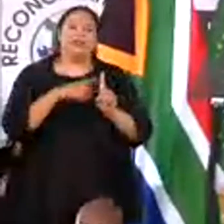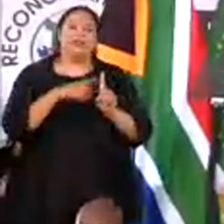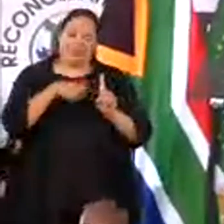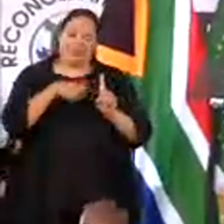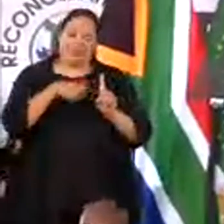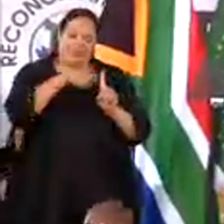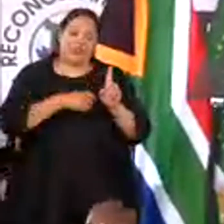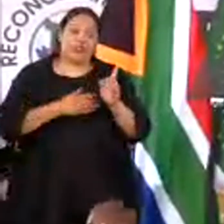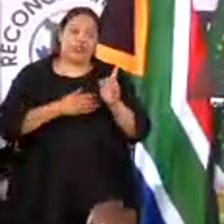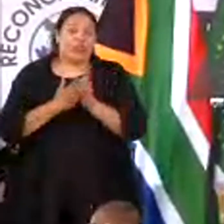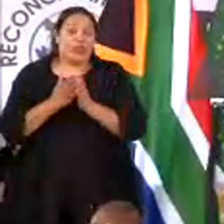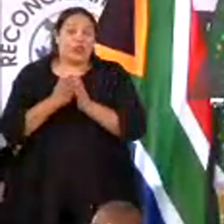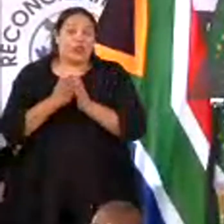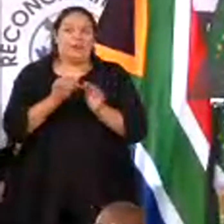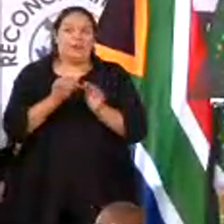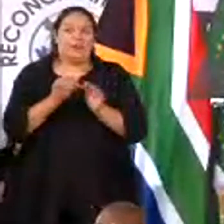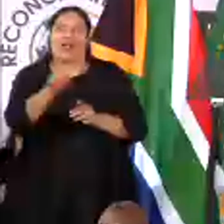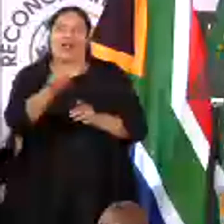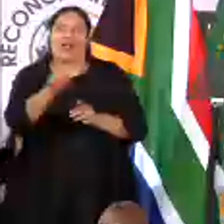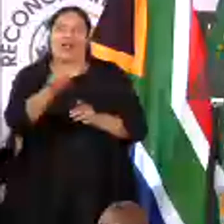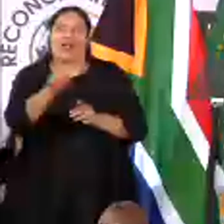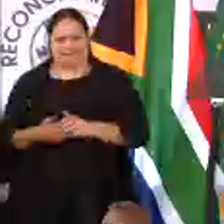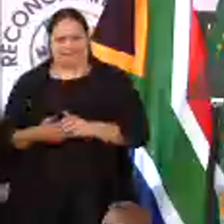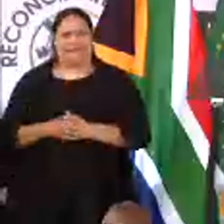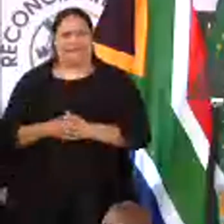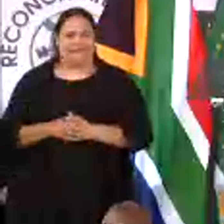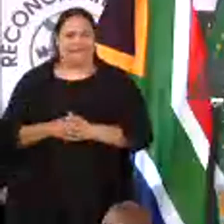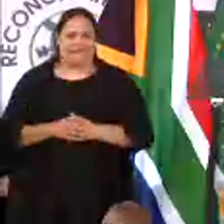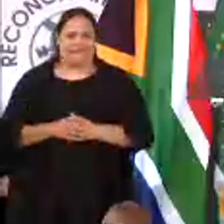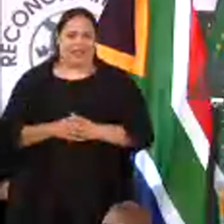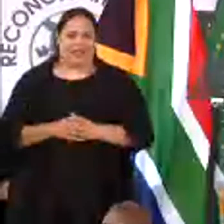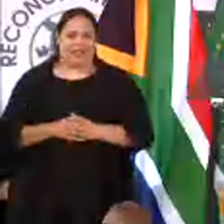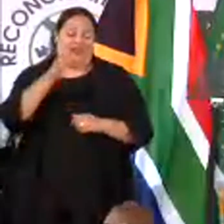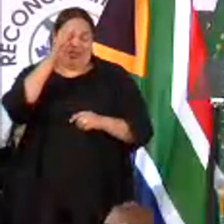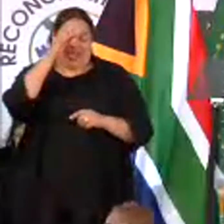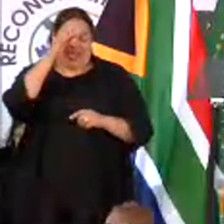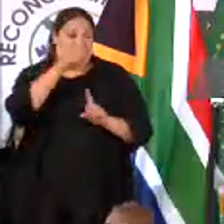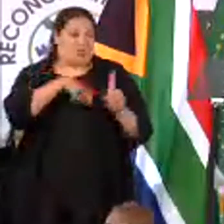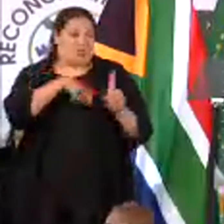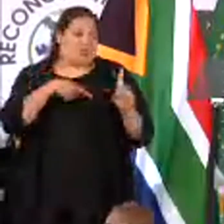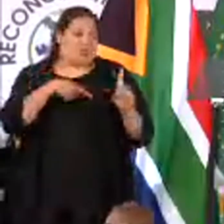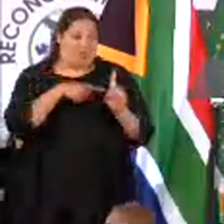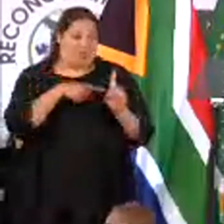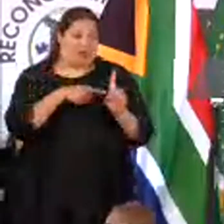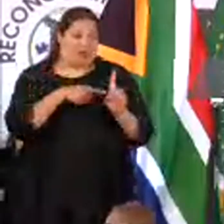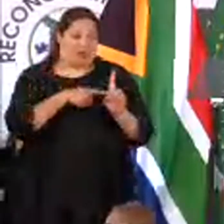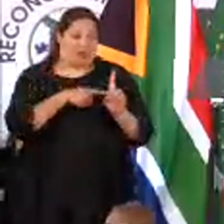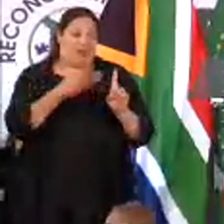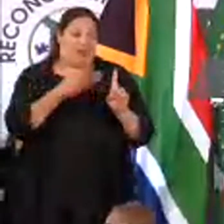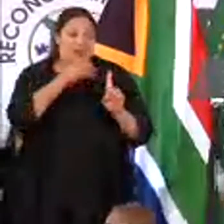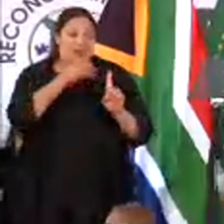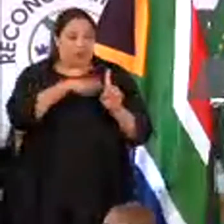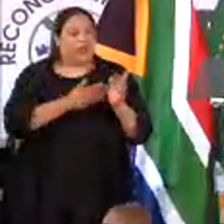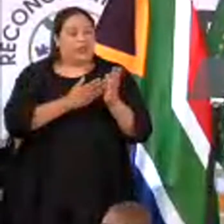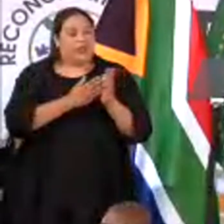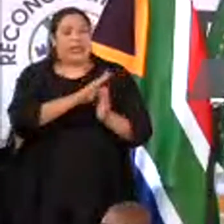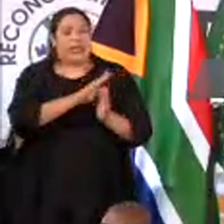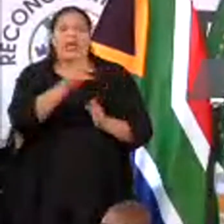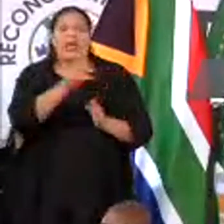person through other people. A persoon is a persoon deur ander